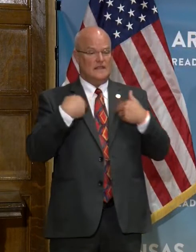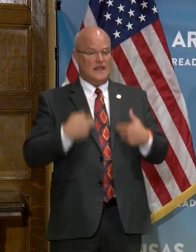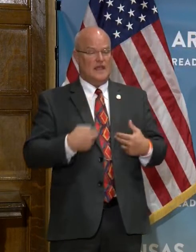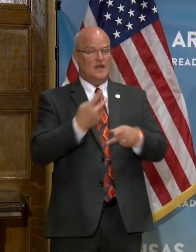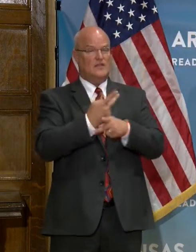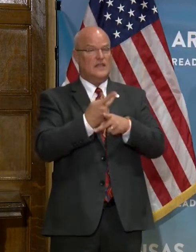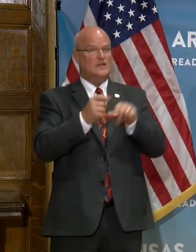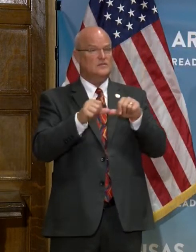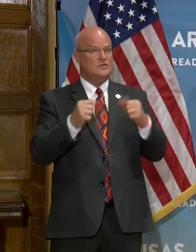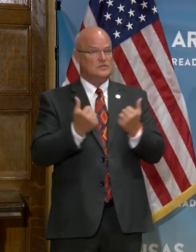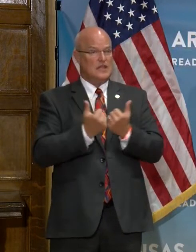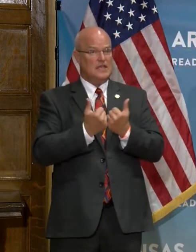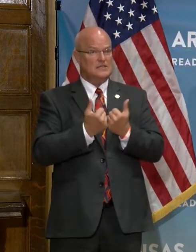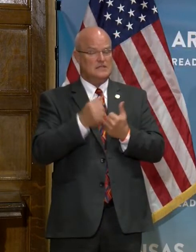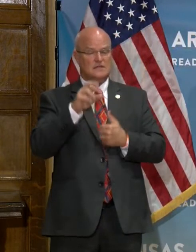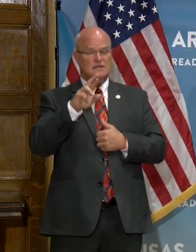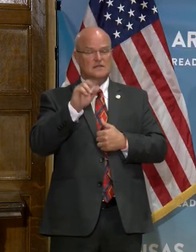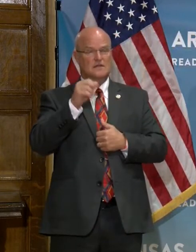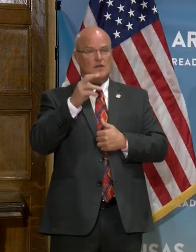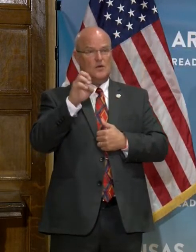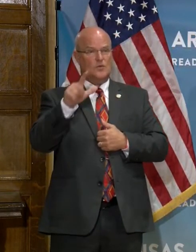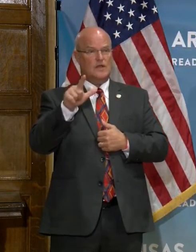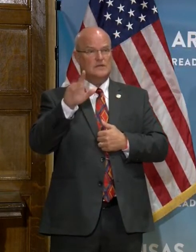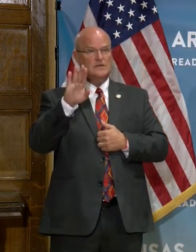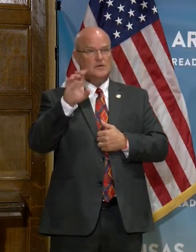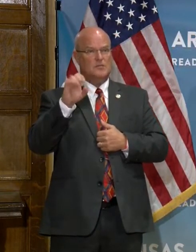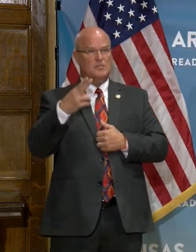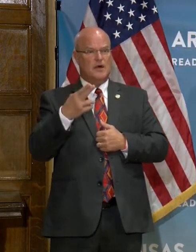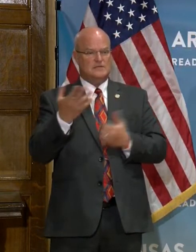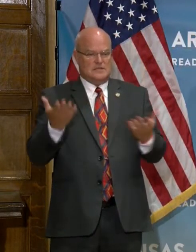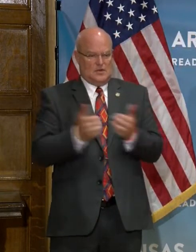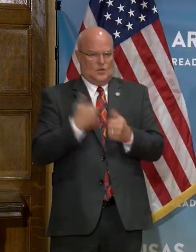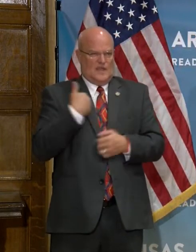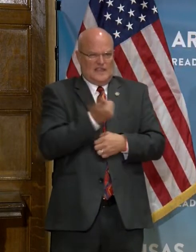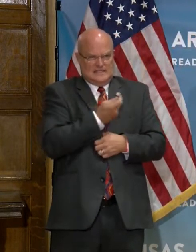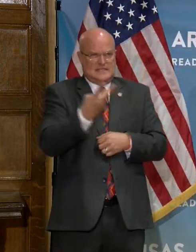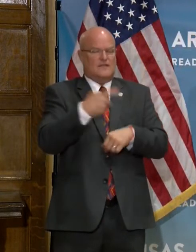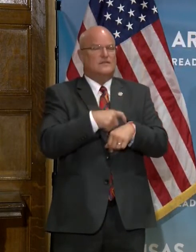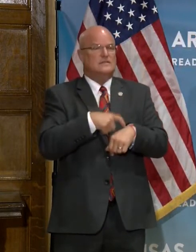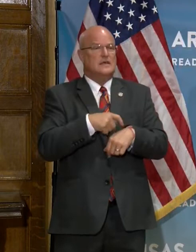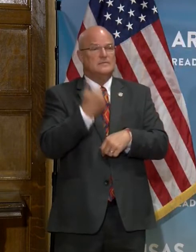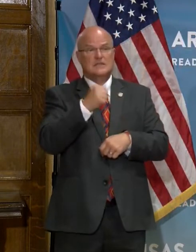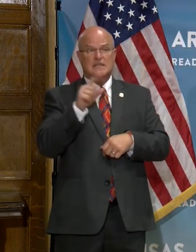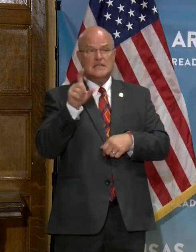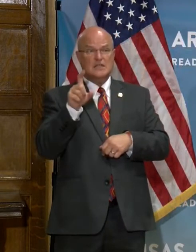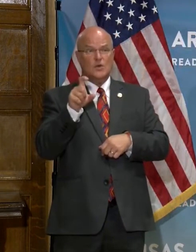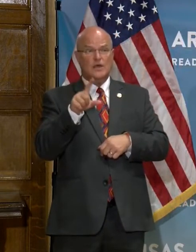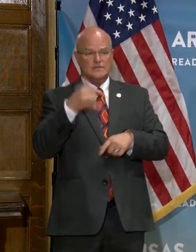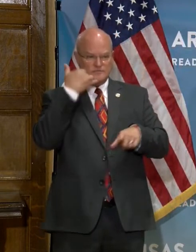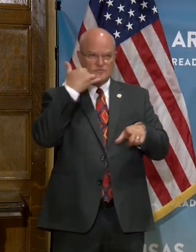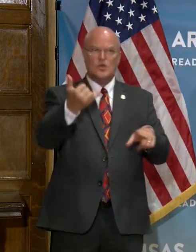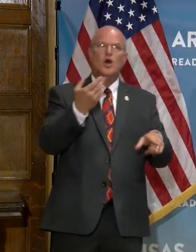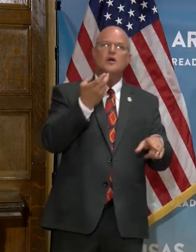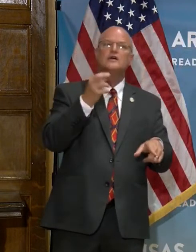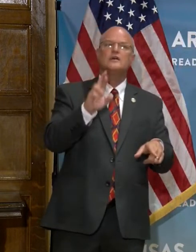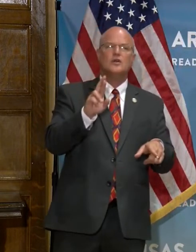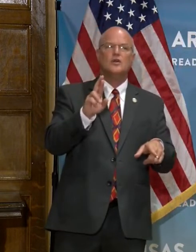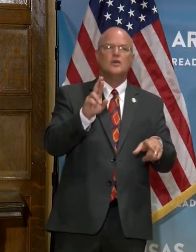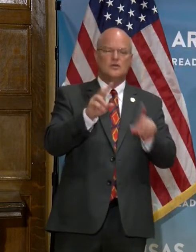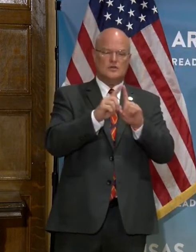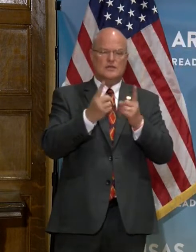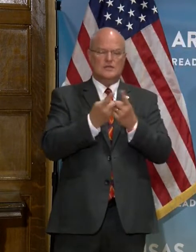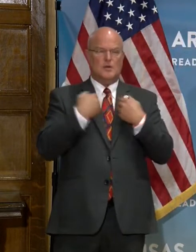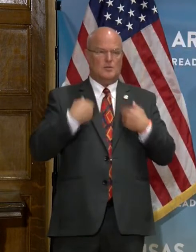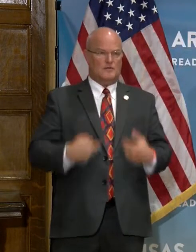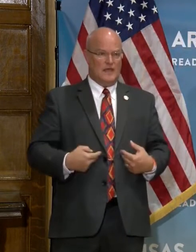Healthcare Association, and Rachel Bunch, who has been here a couple of times with us. So if there's any questions, they should be calling the